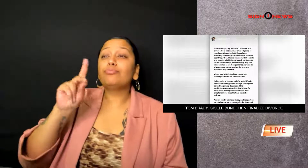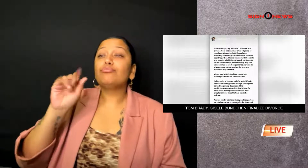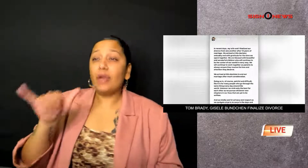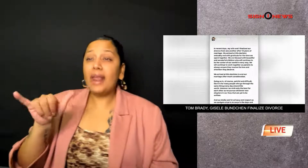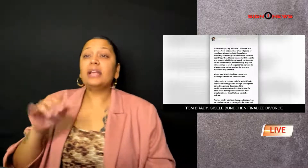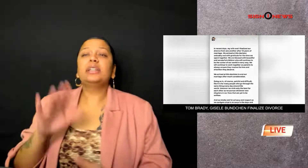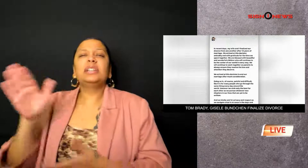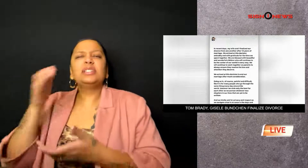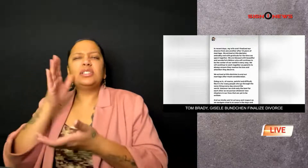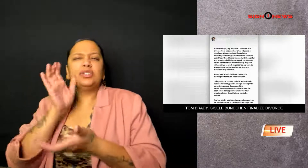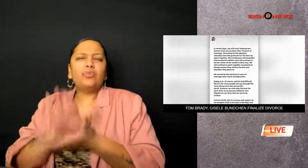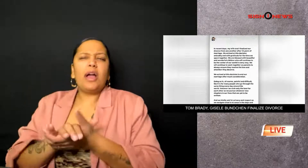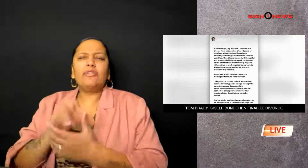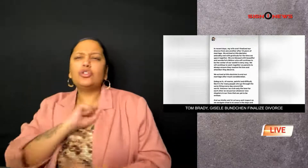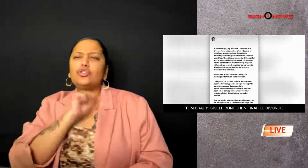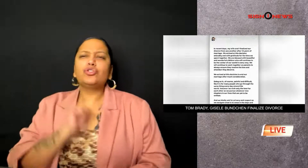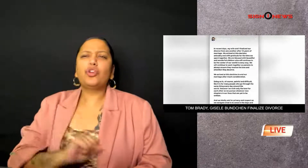Brady